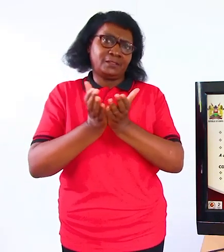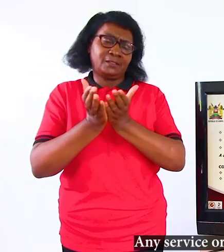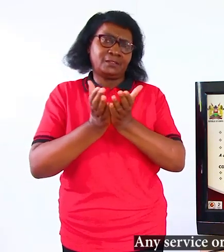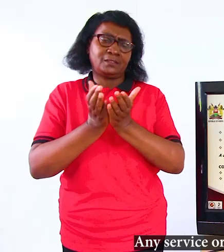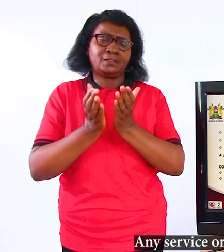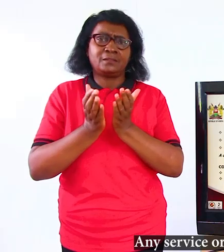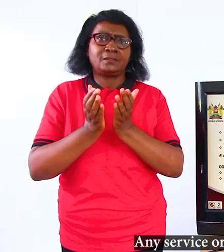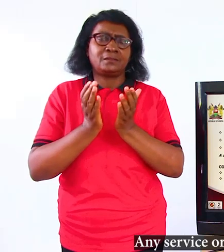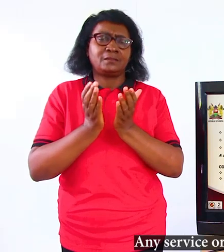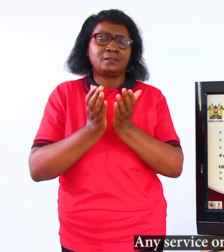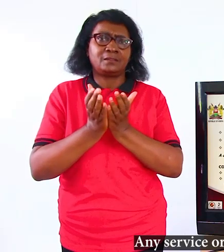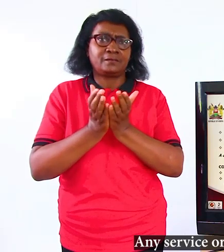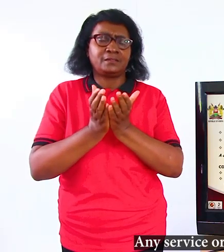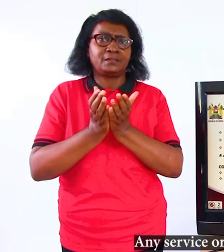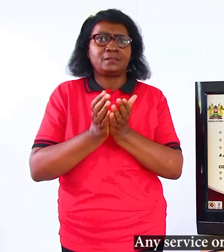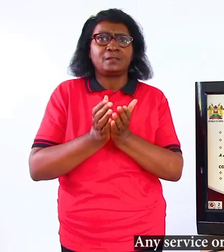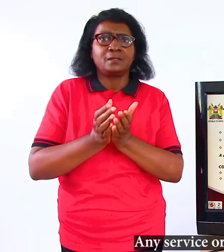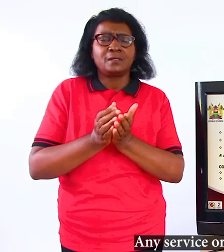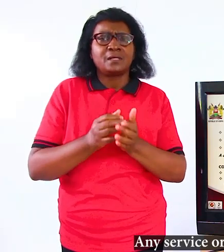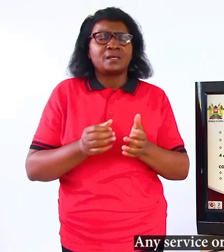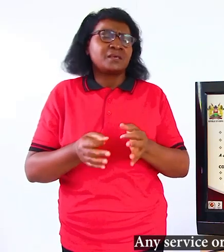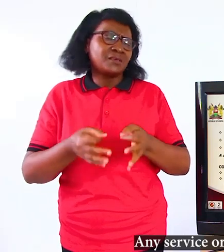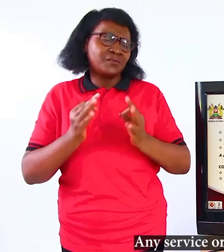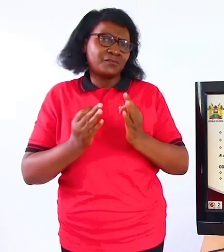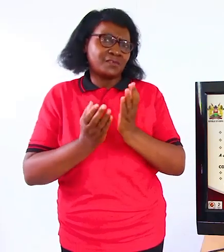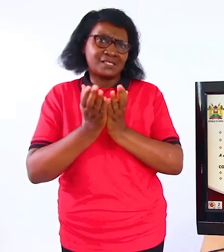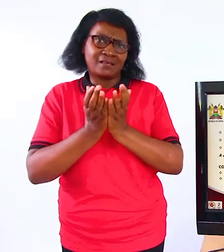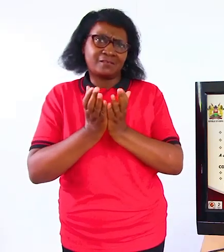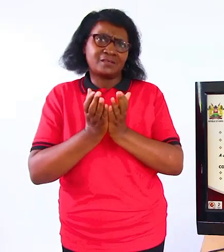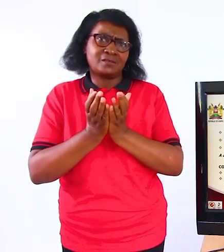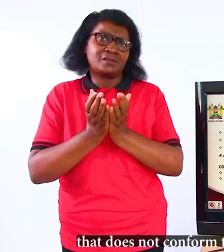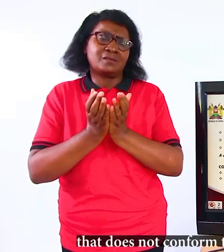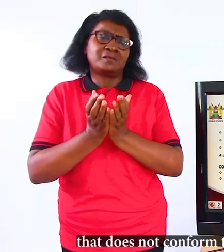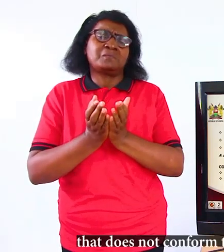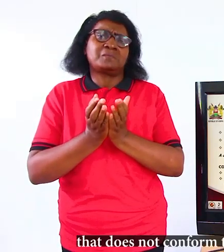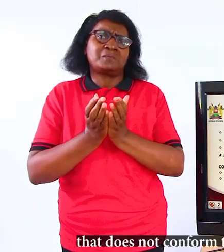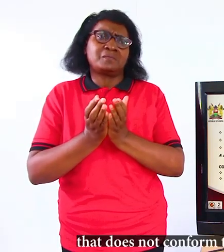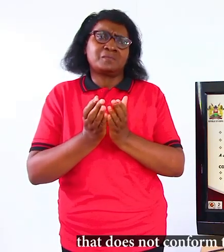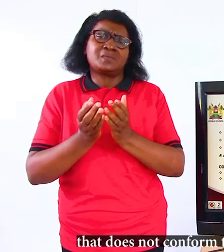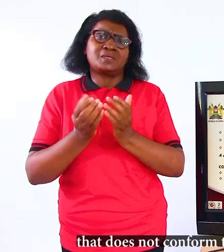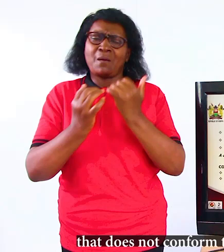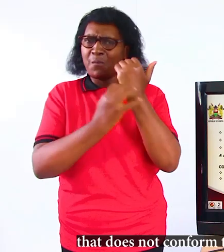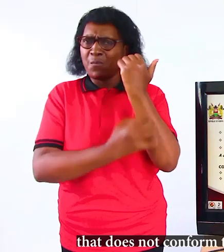Any service or good rendered that does not conform to the above